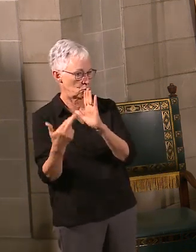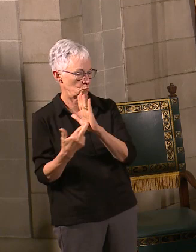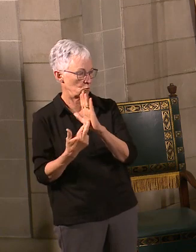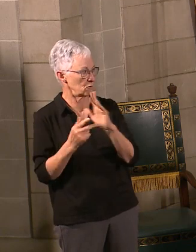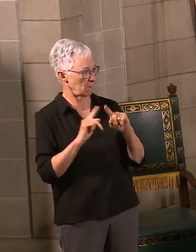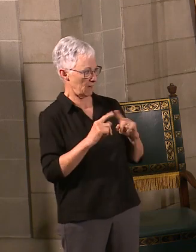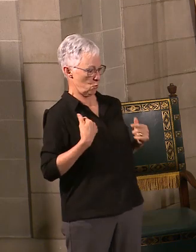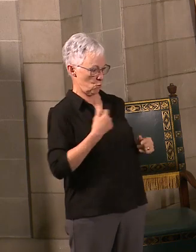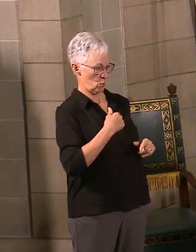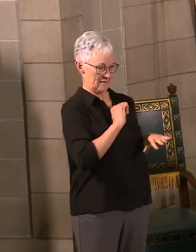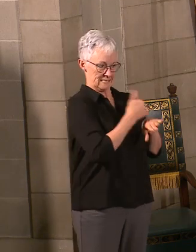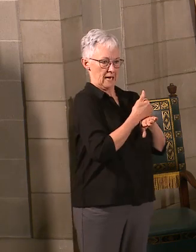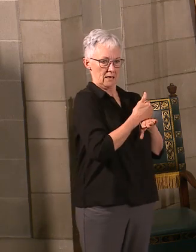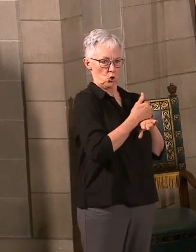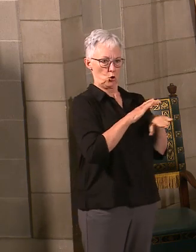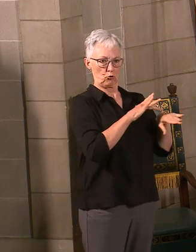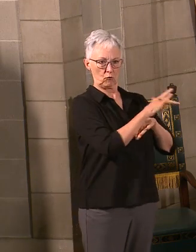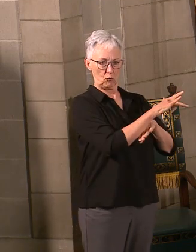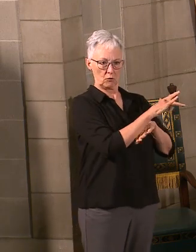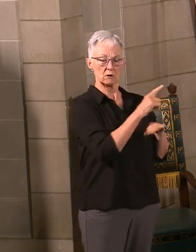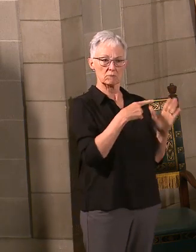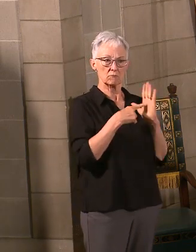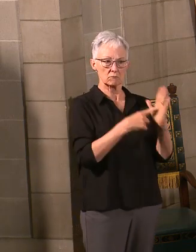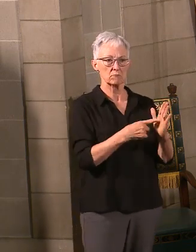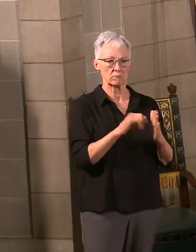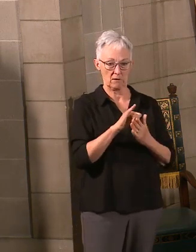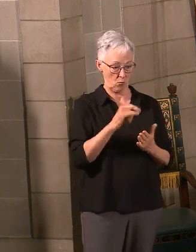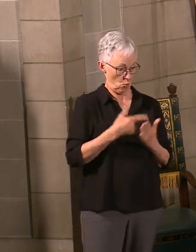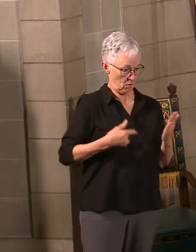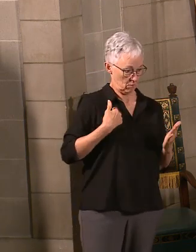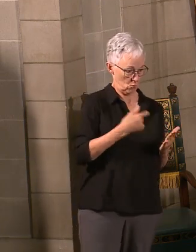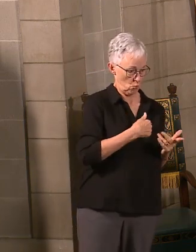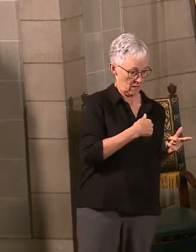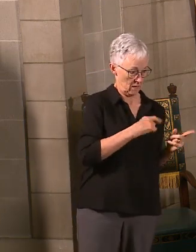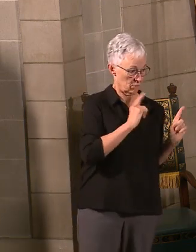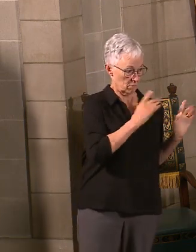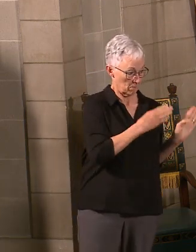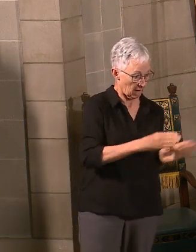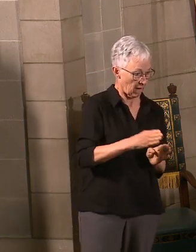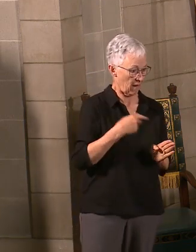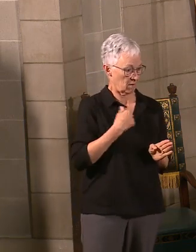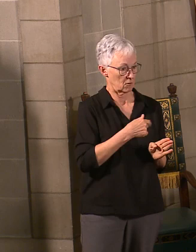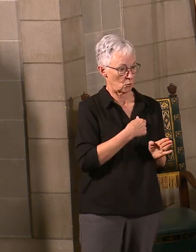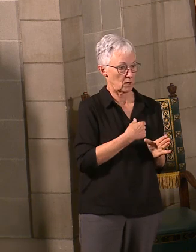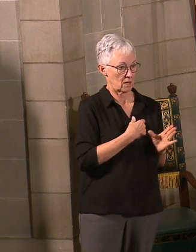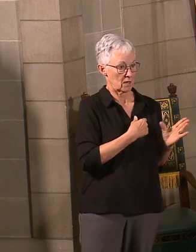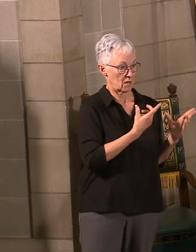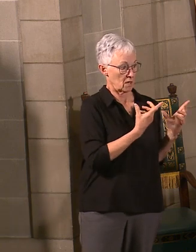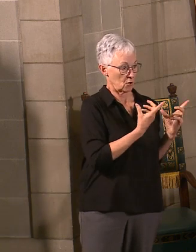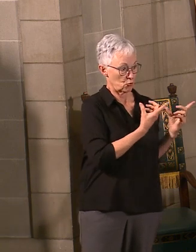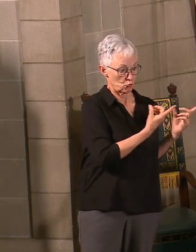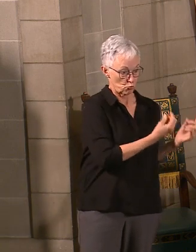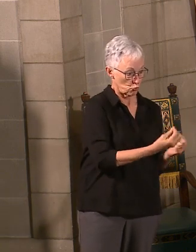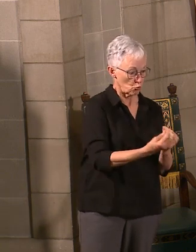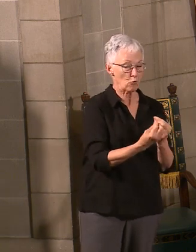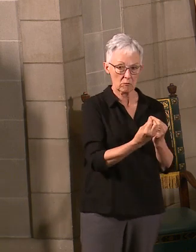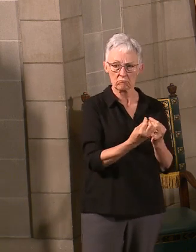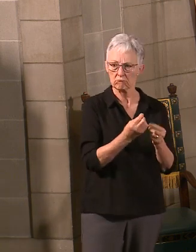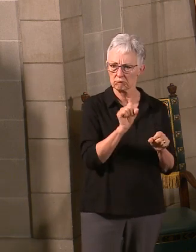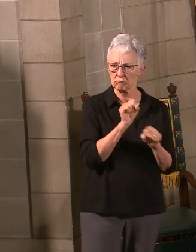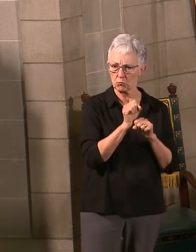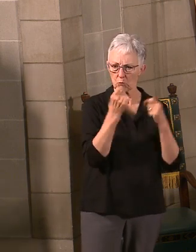York. So I think that that's an indication that what we're doing is working, that we didn't have our healthcare system overwhelmed the